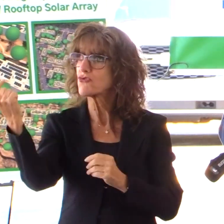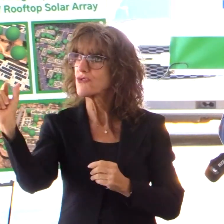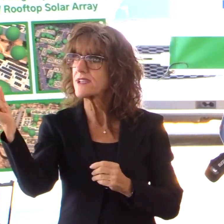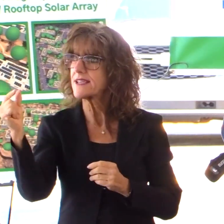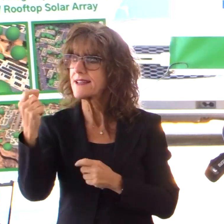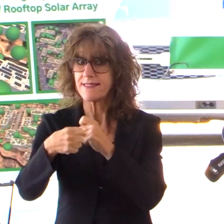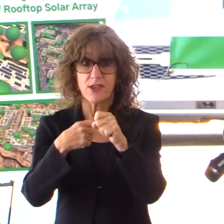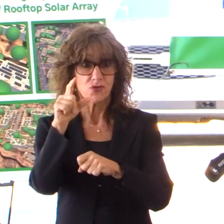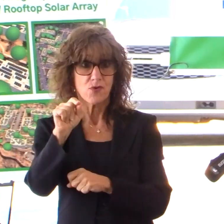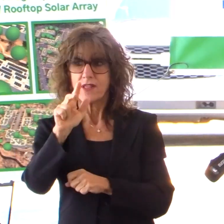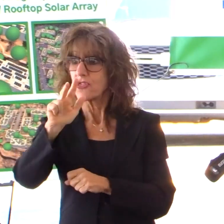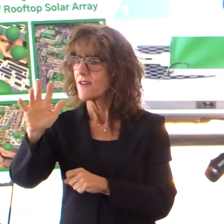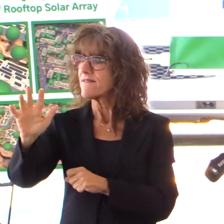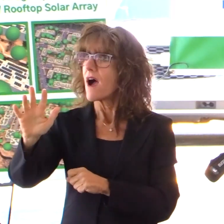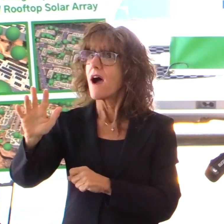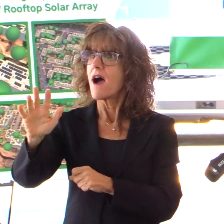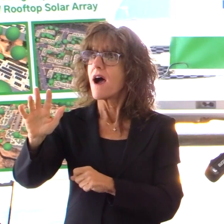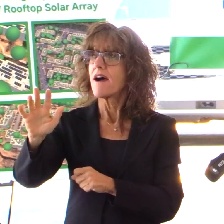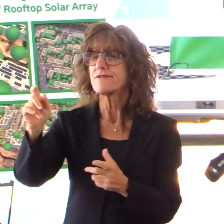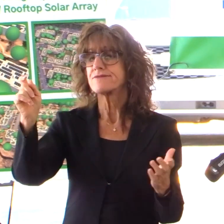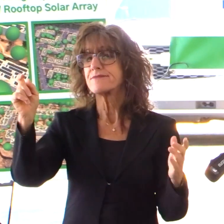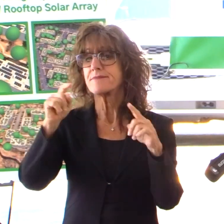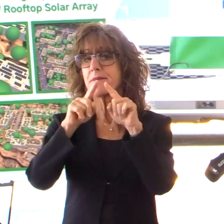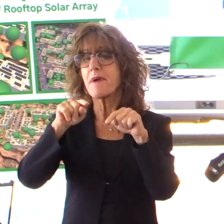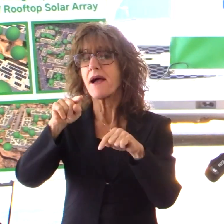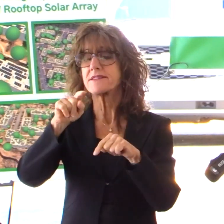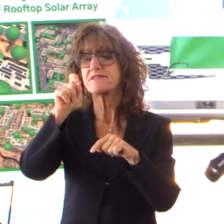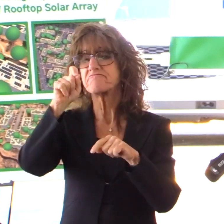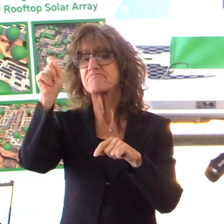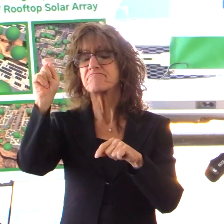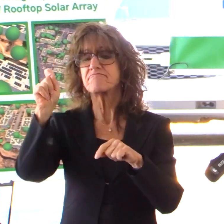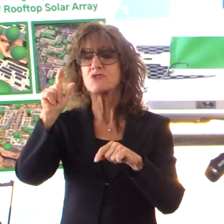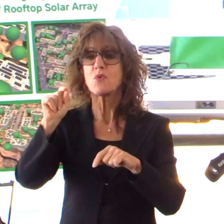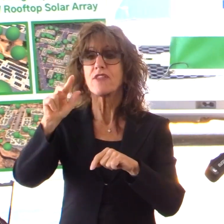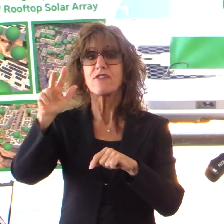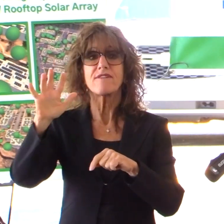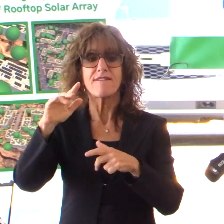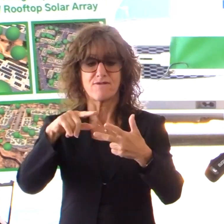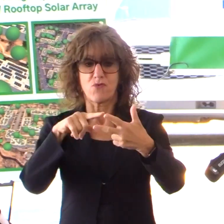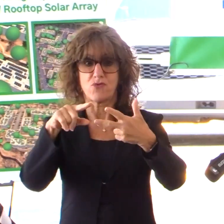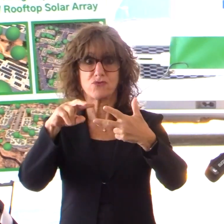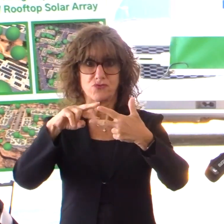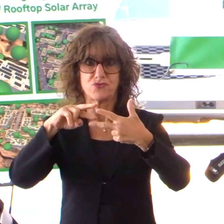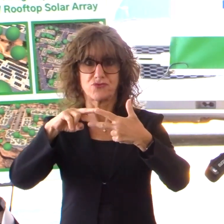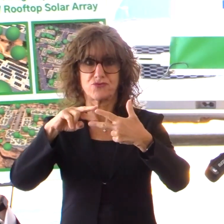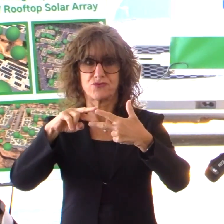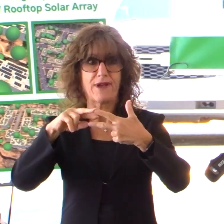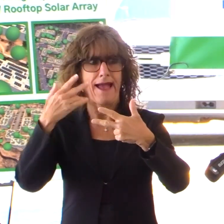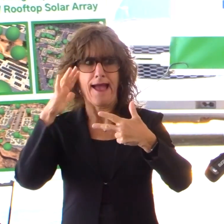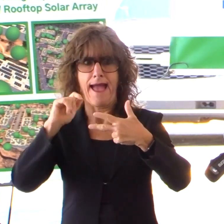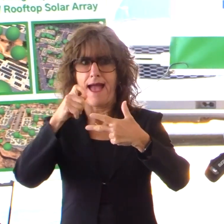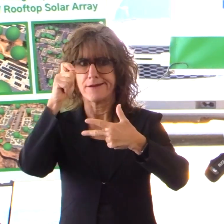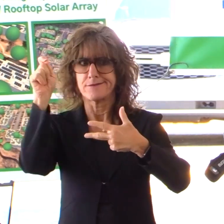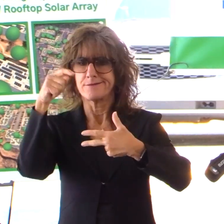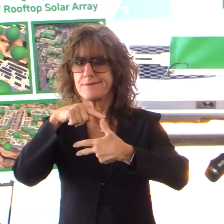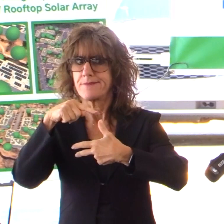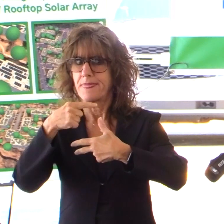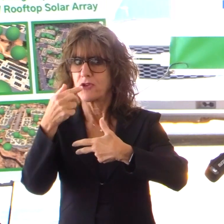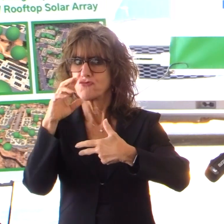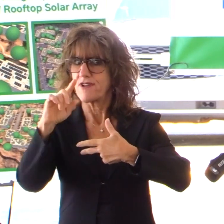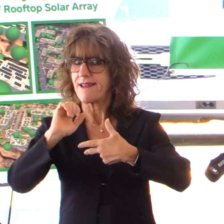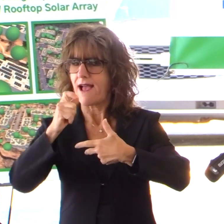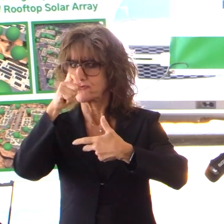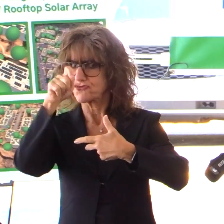2035, I could check the box on 2035 for two of the three sectors. Did not know how to check the box on the